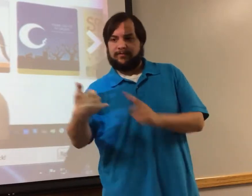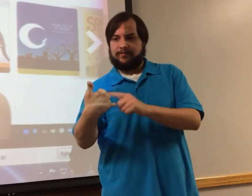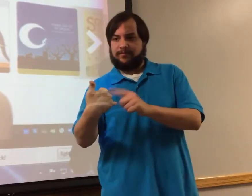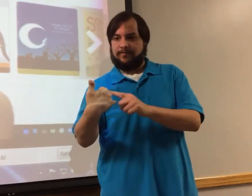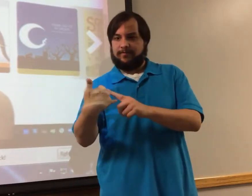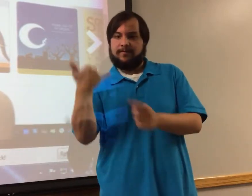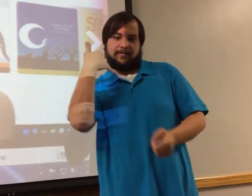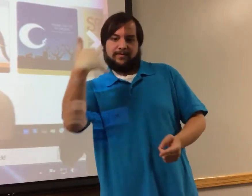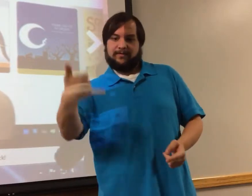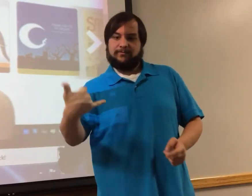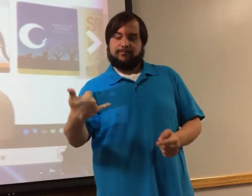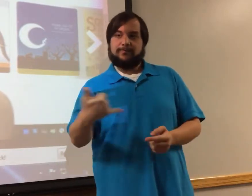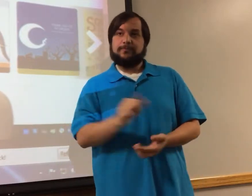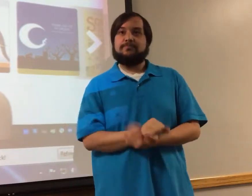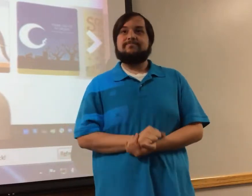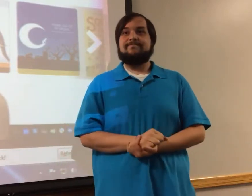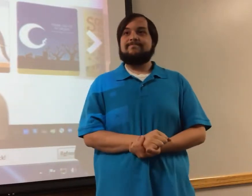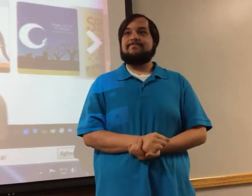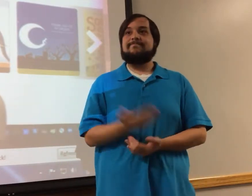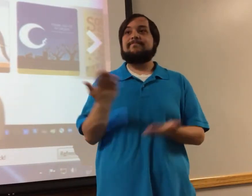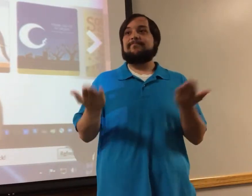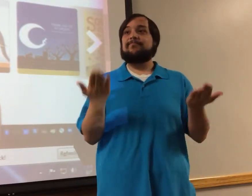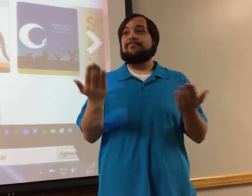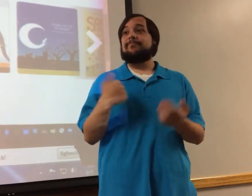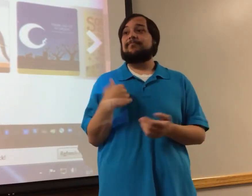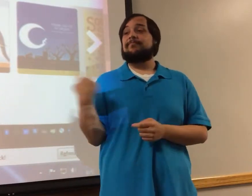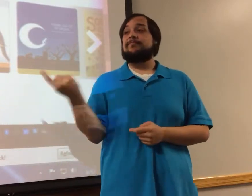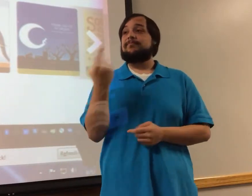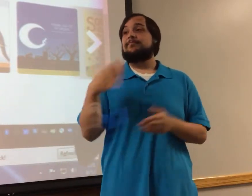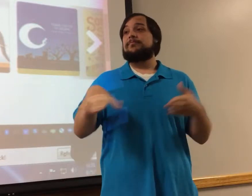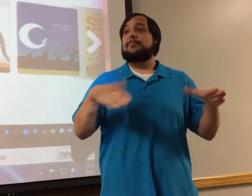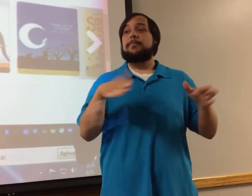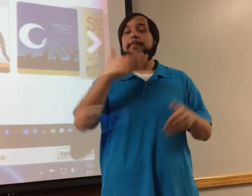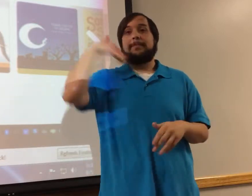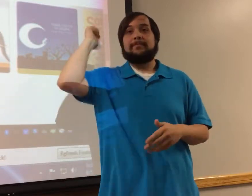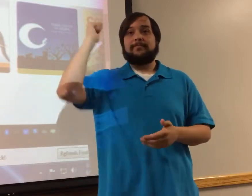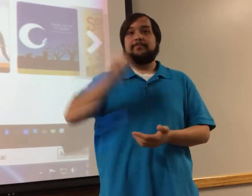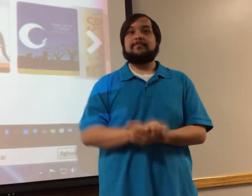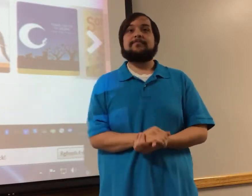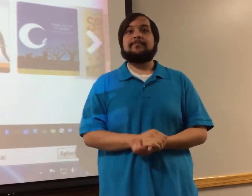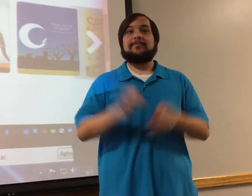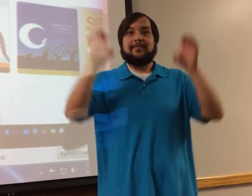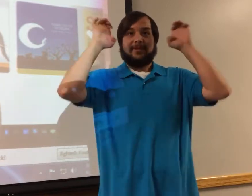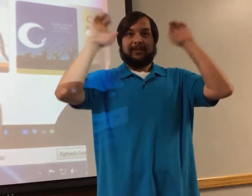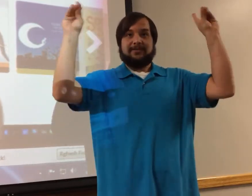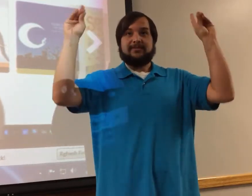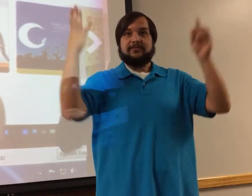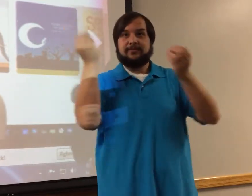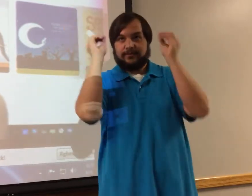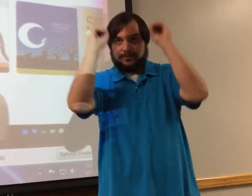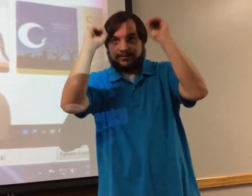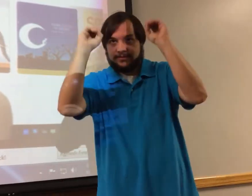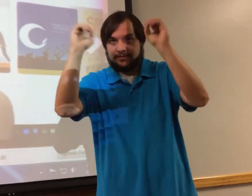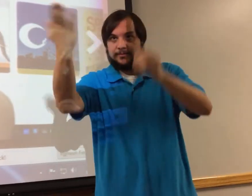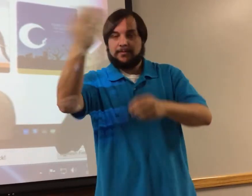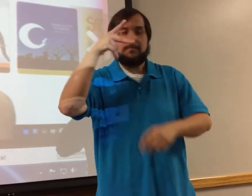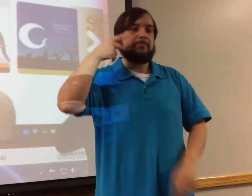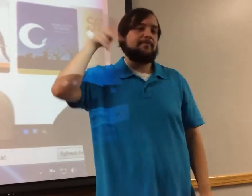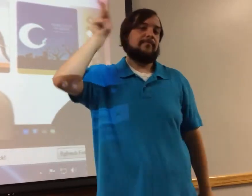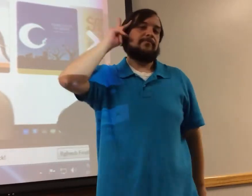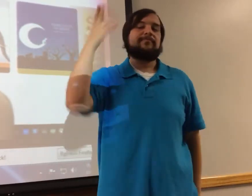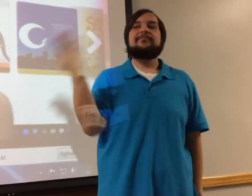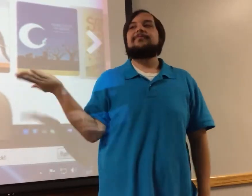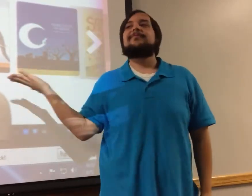a mobile phone. So that's probably something that we could do better on in educating the parents. And something